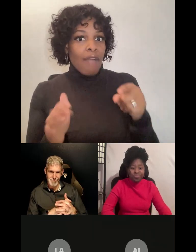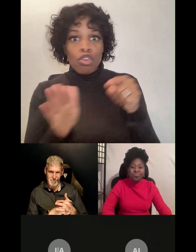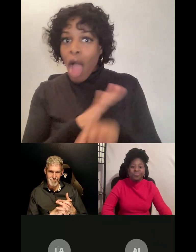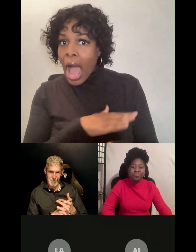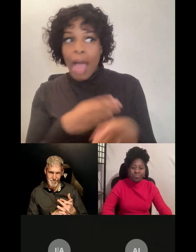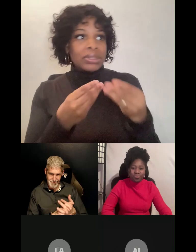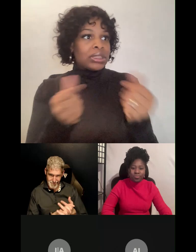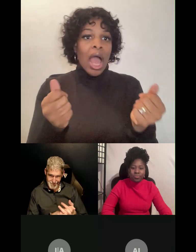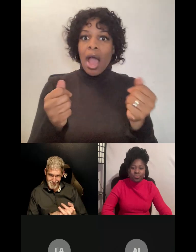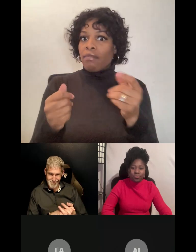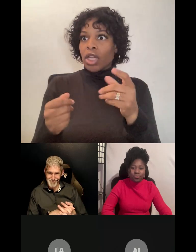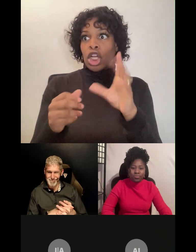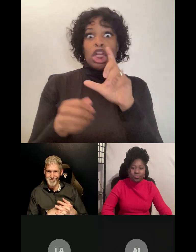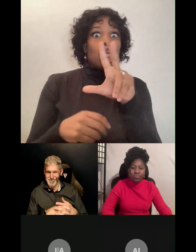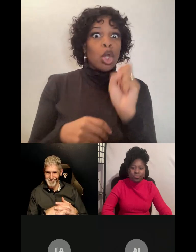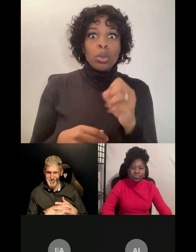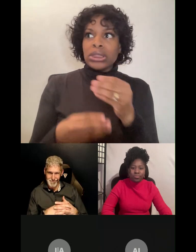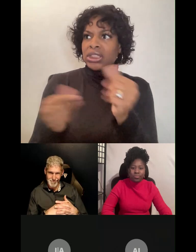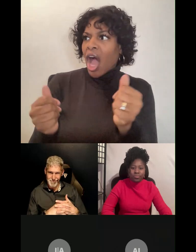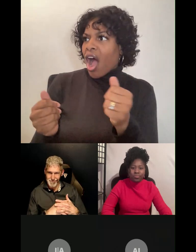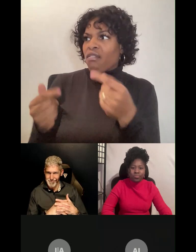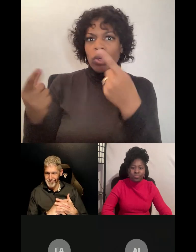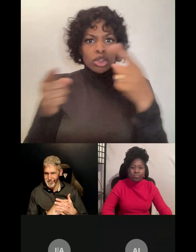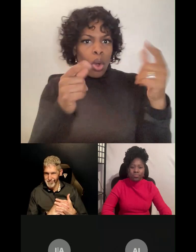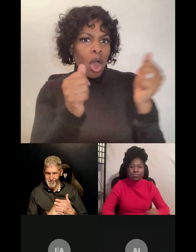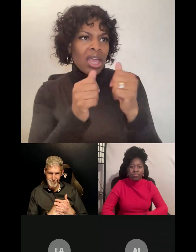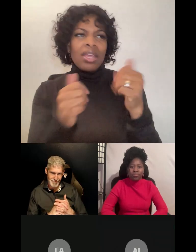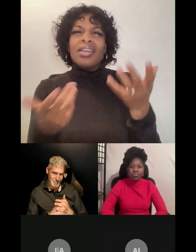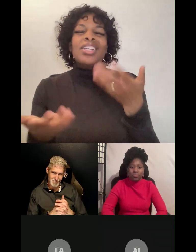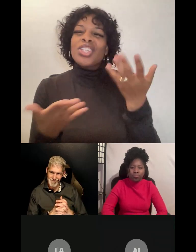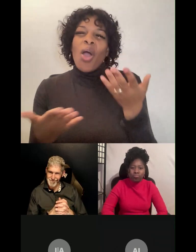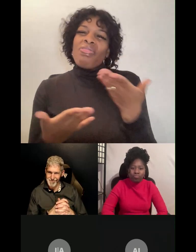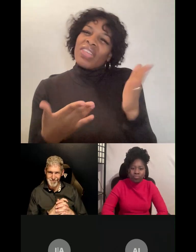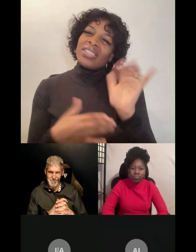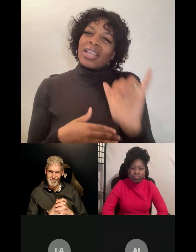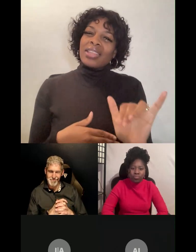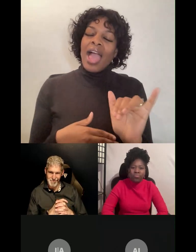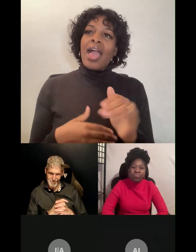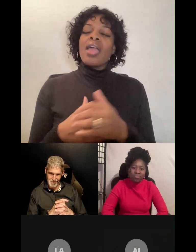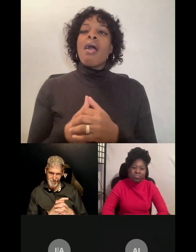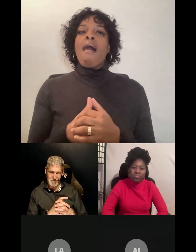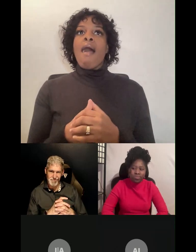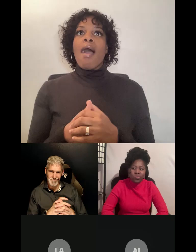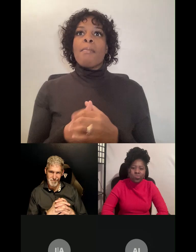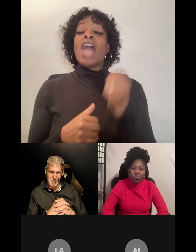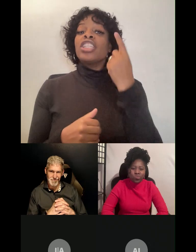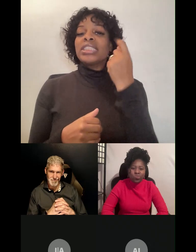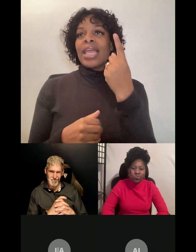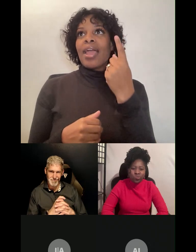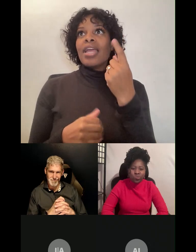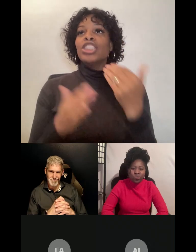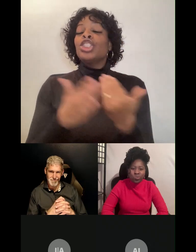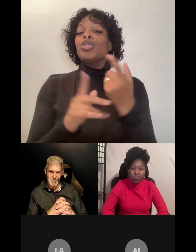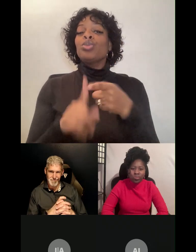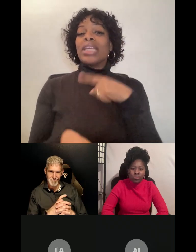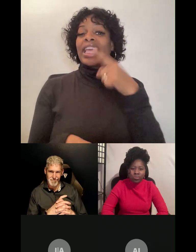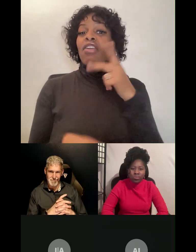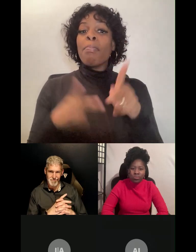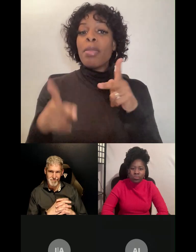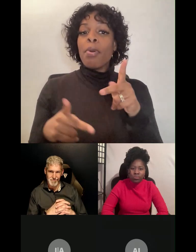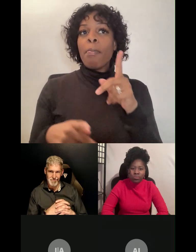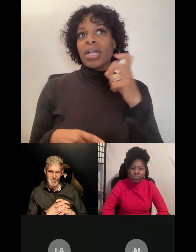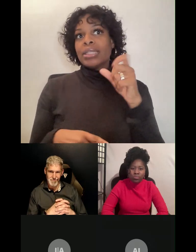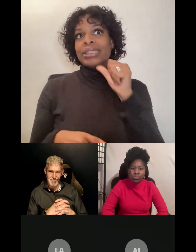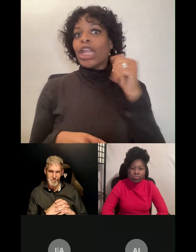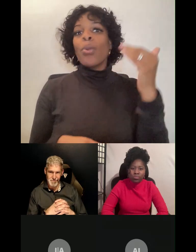can stop crime, stop clues, stop what's going on. Things like that. I understand it's new to the